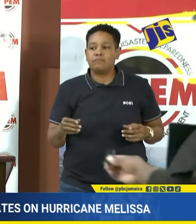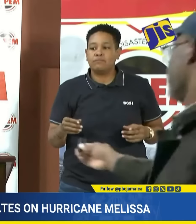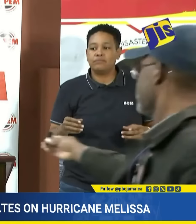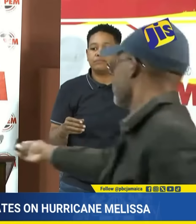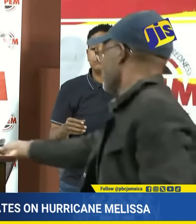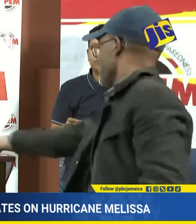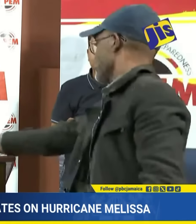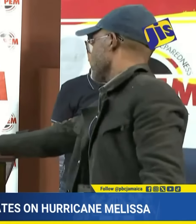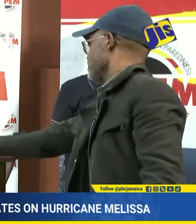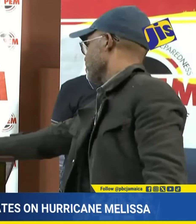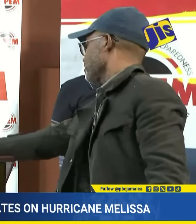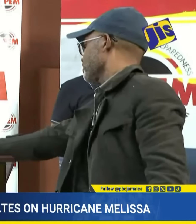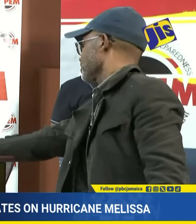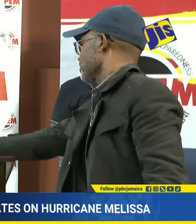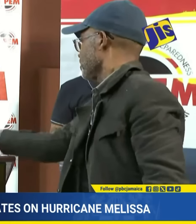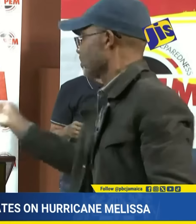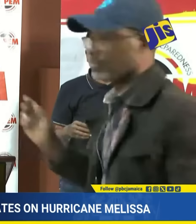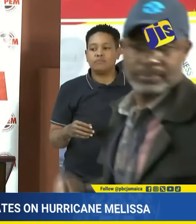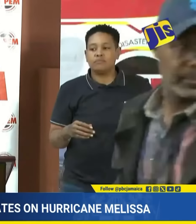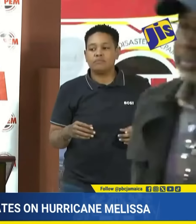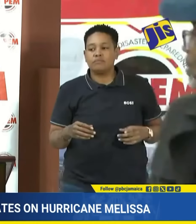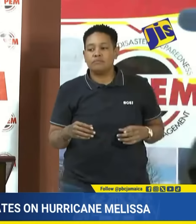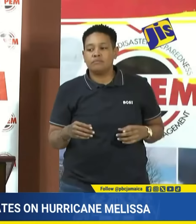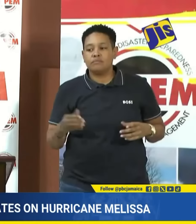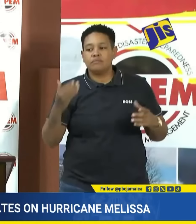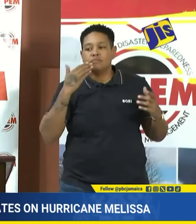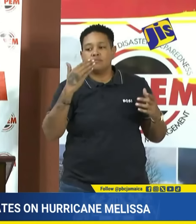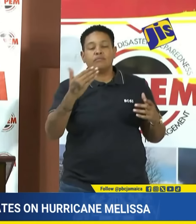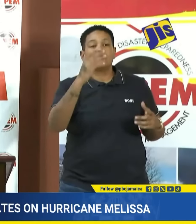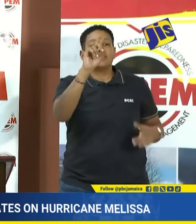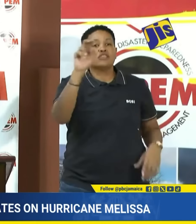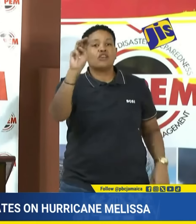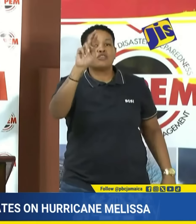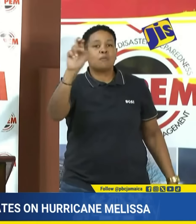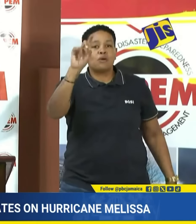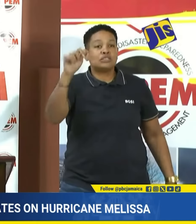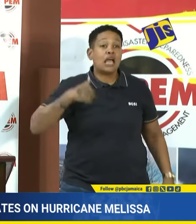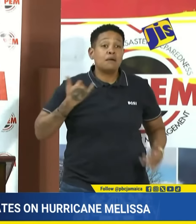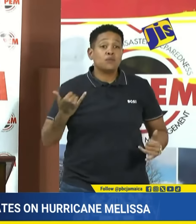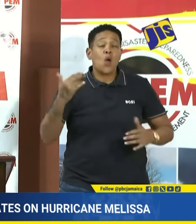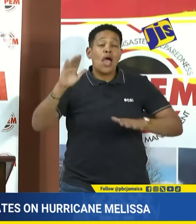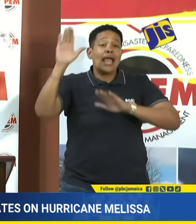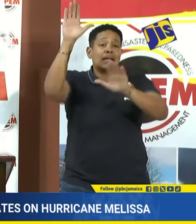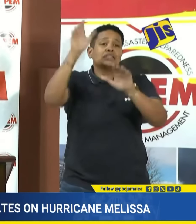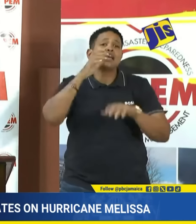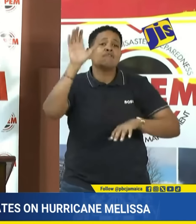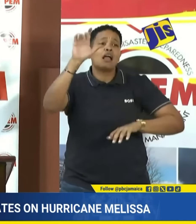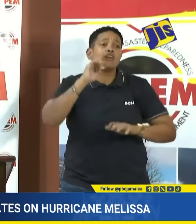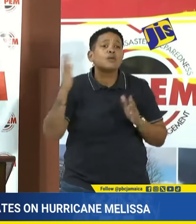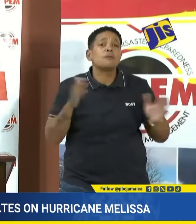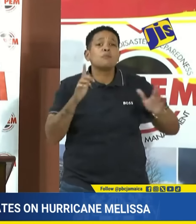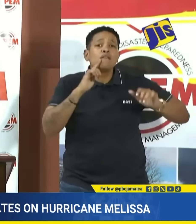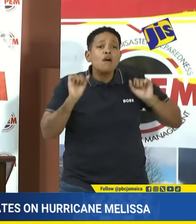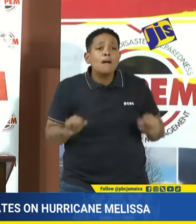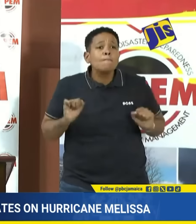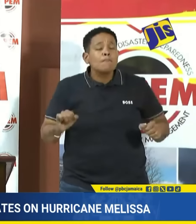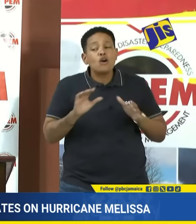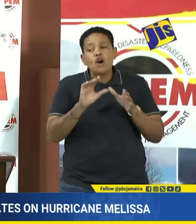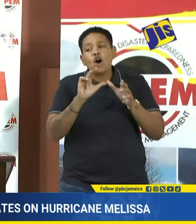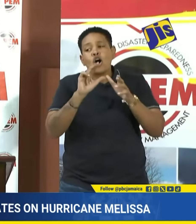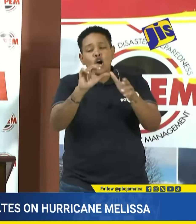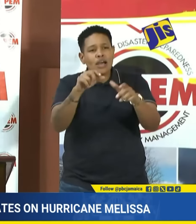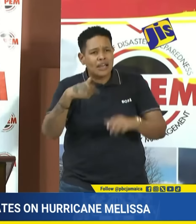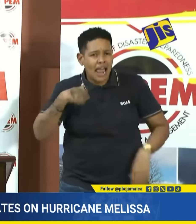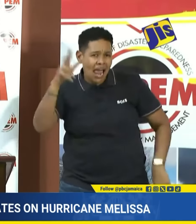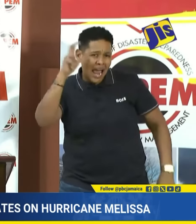Morgan, you can go ahead. Thank you, Dr. Morris Dixon. I'm actually in the hills of Clarendon preparing for the possible hurricane. I